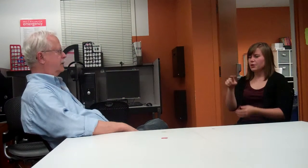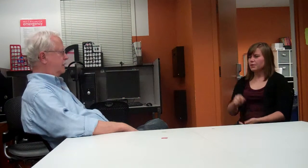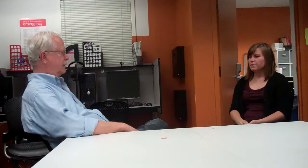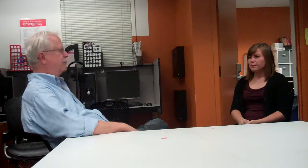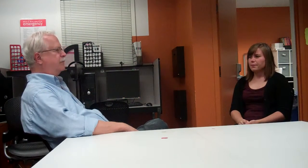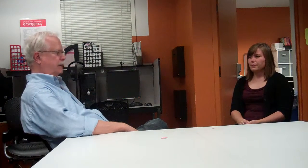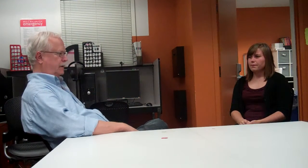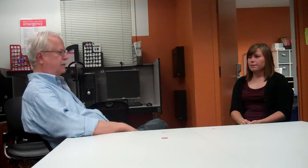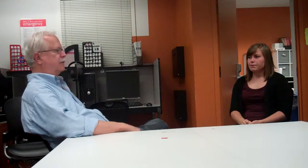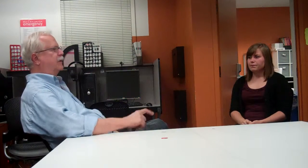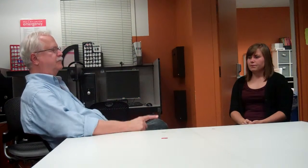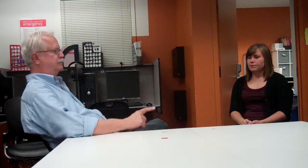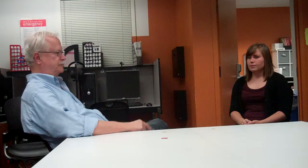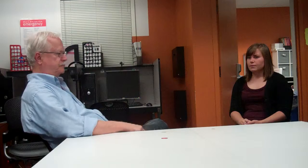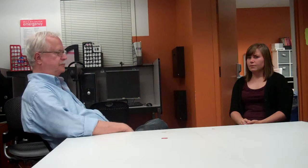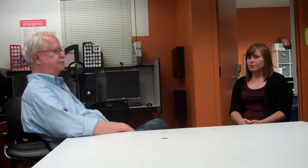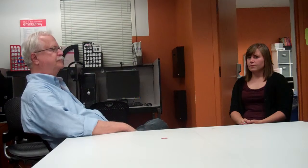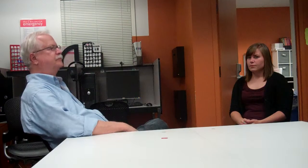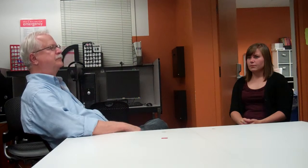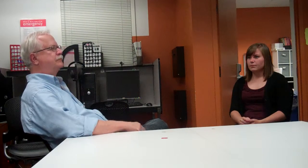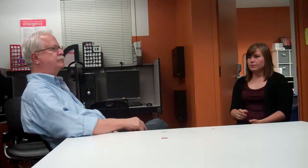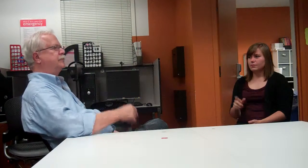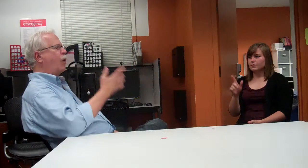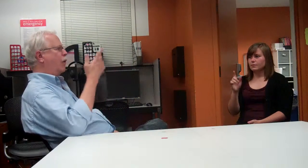there. Lejeune.